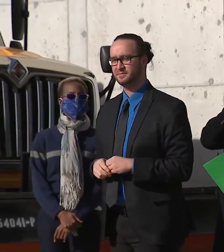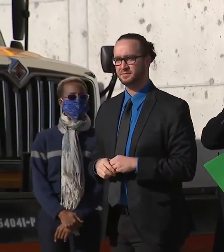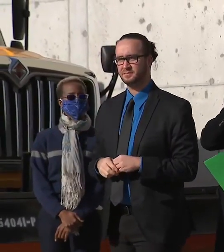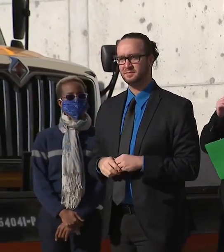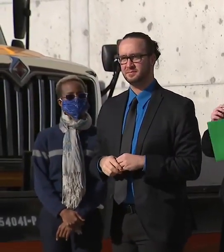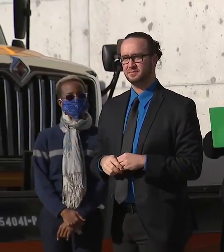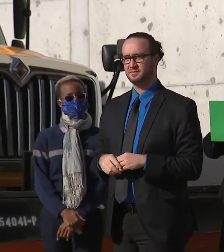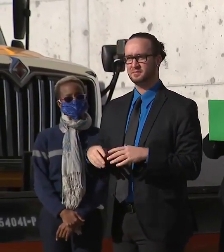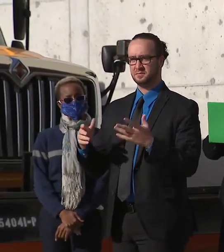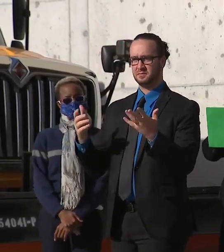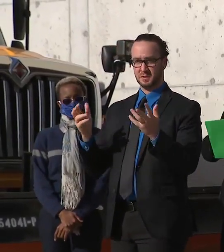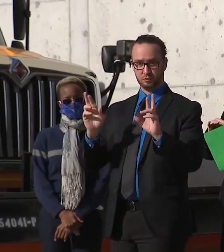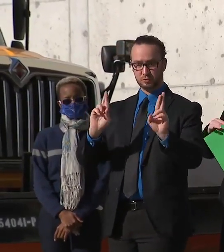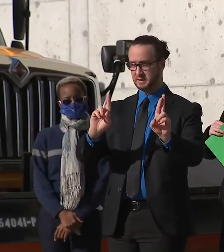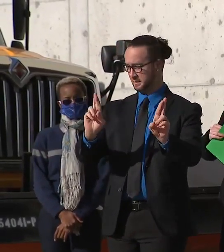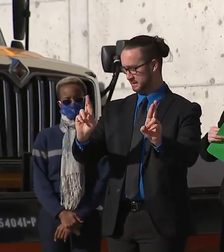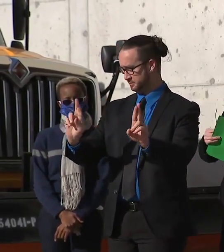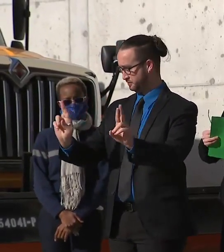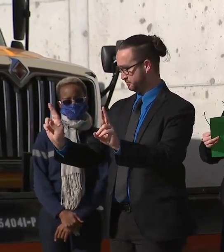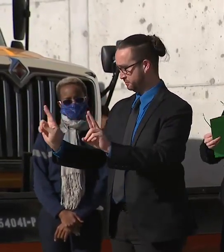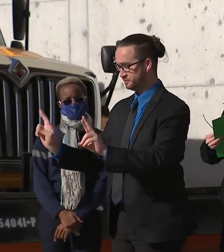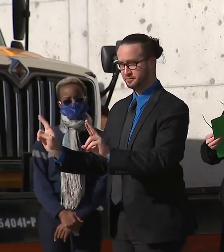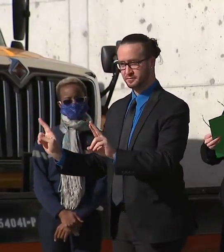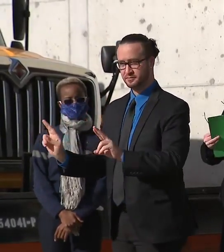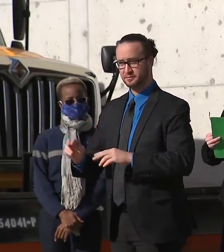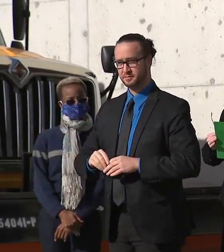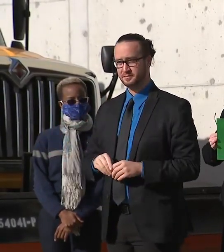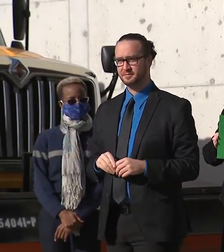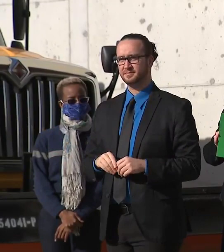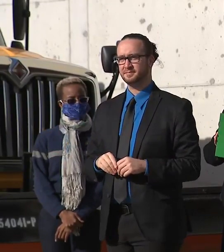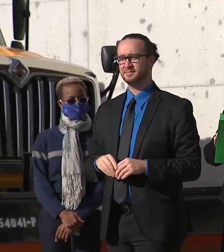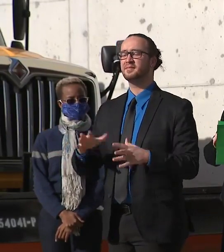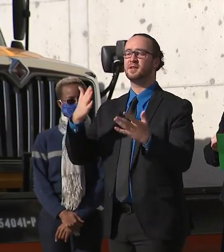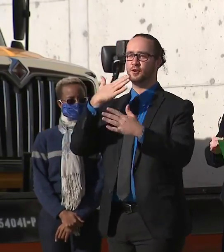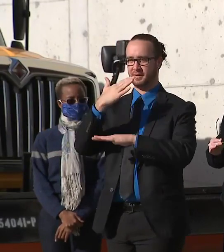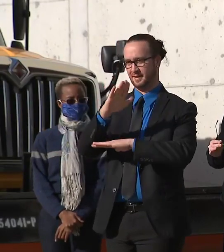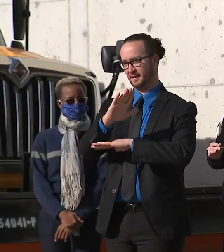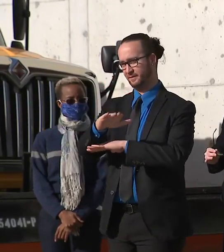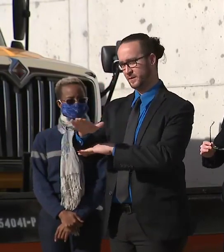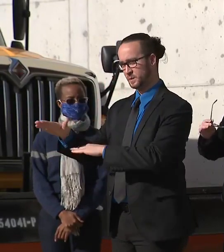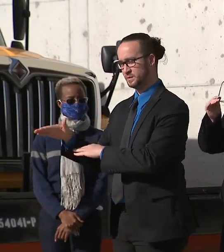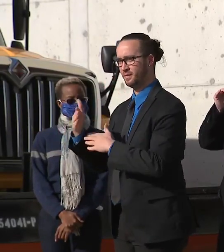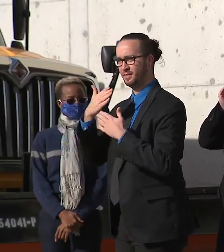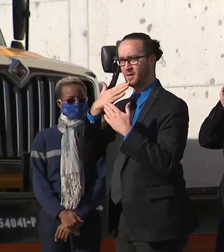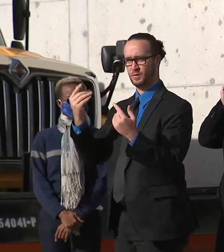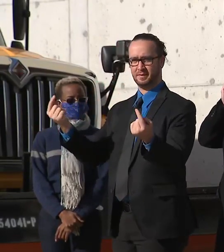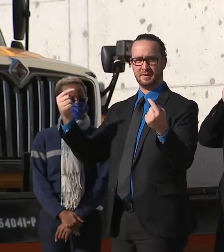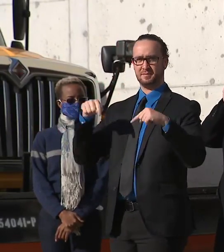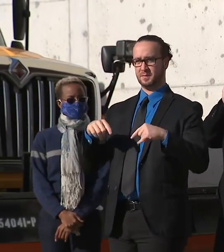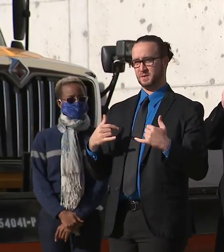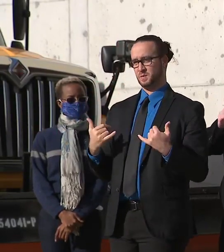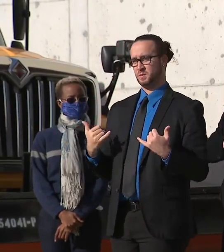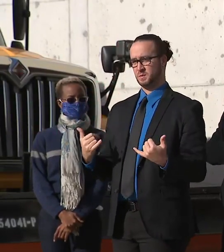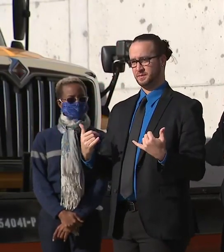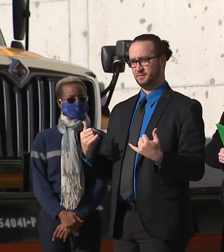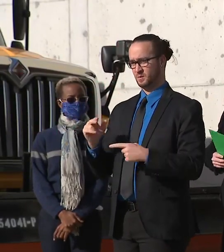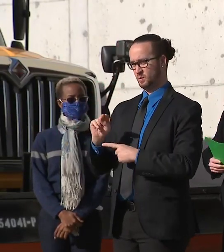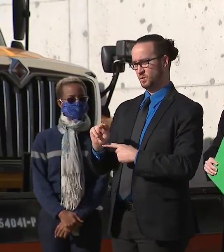Ready, sir? Good. Good afternoon, everybody. Thank you for joining us today at the North Avenue Salt Dome,